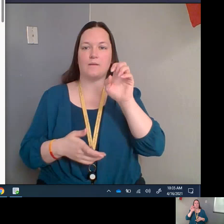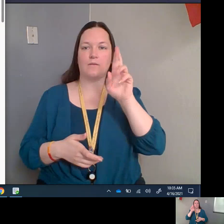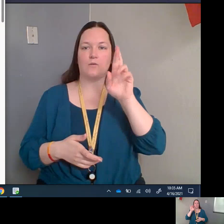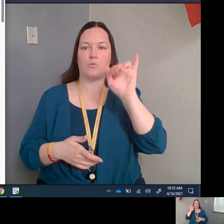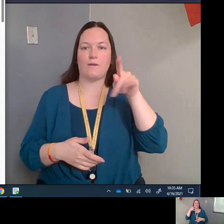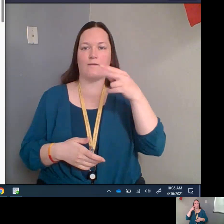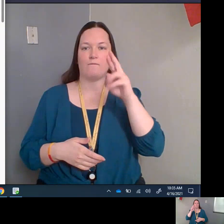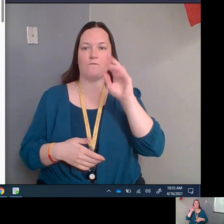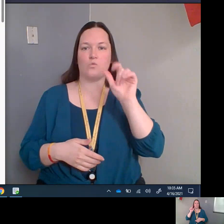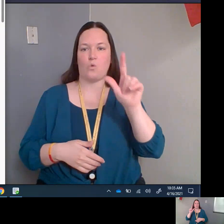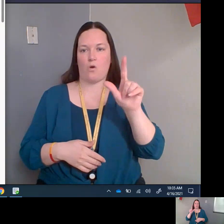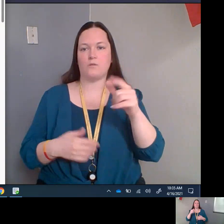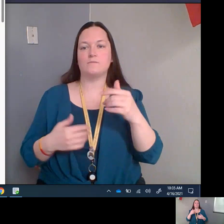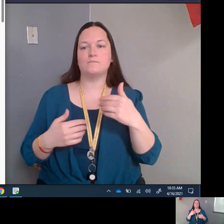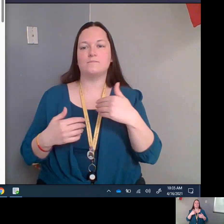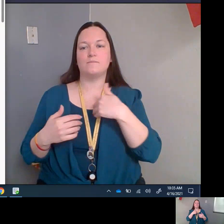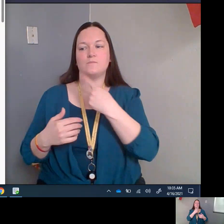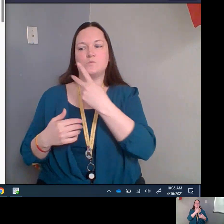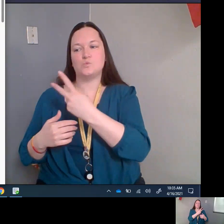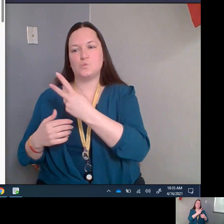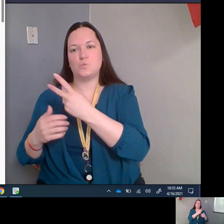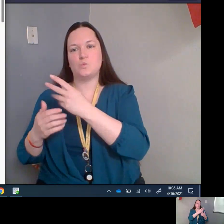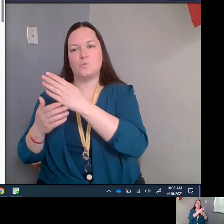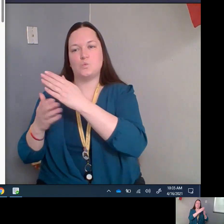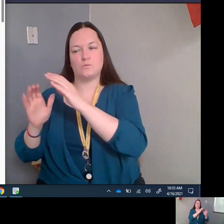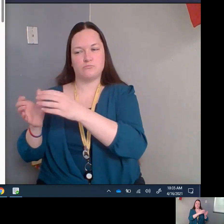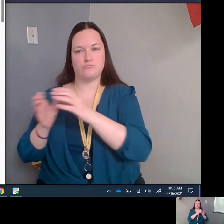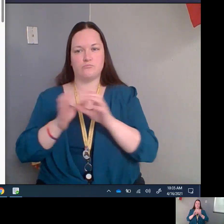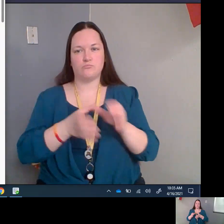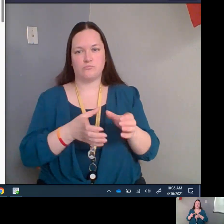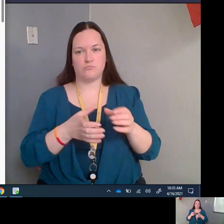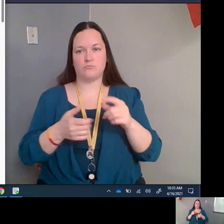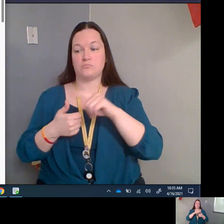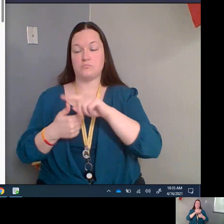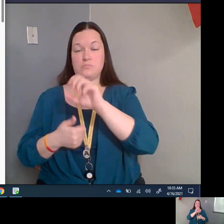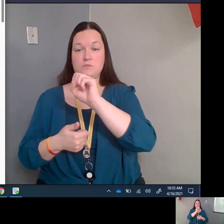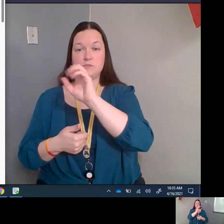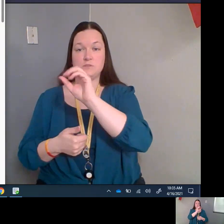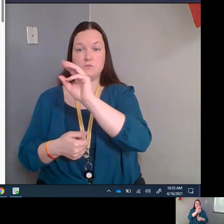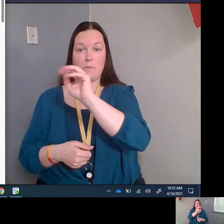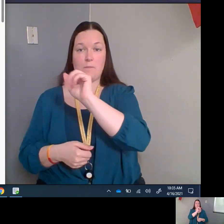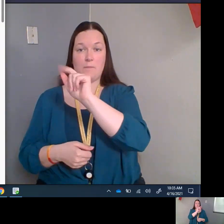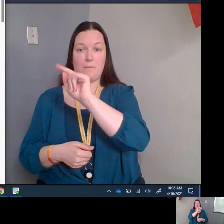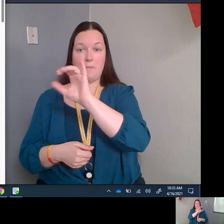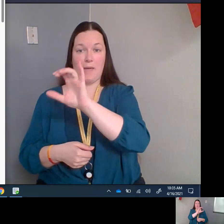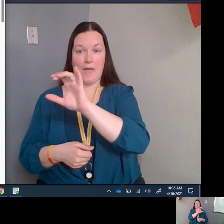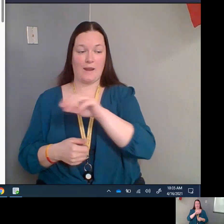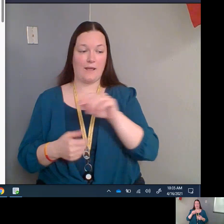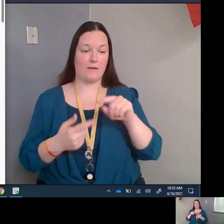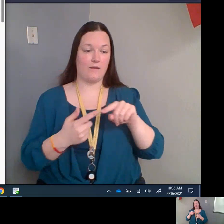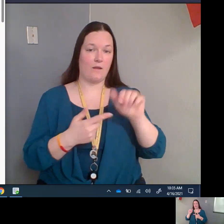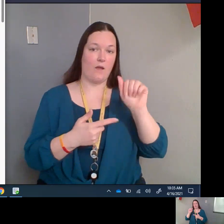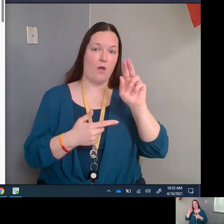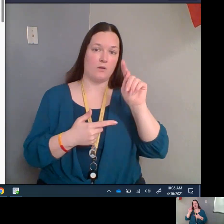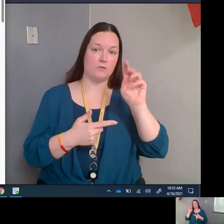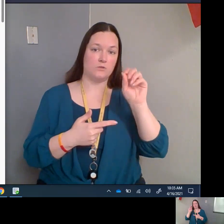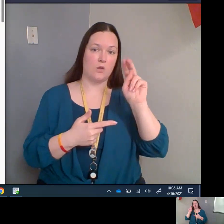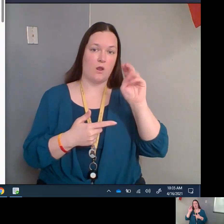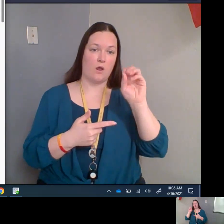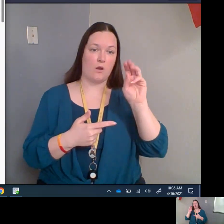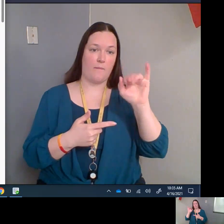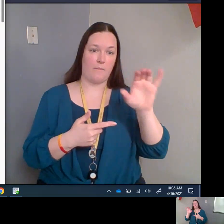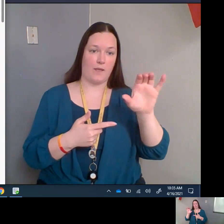system and is subdivided into two smaller systems, the somatic system and the autonomic nervous